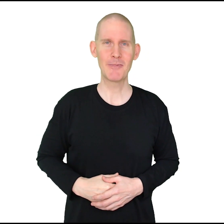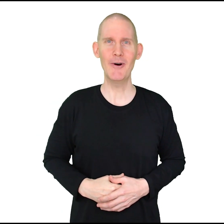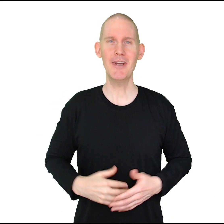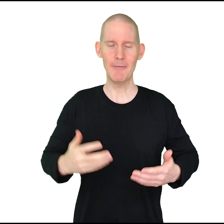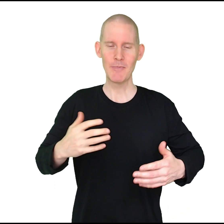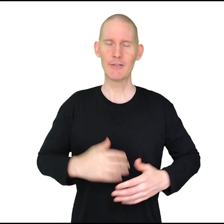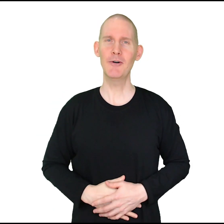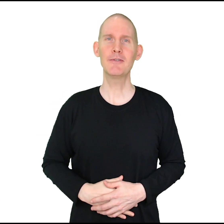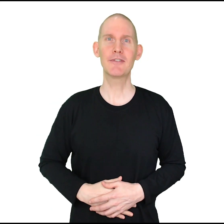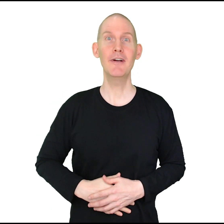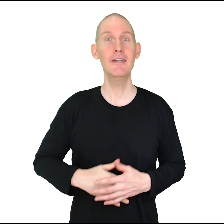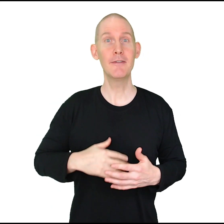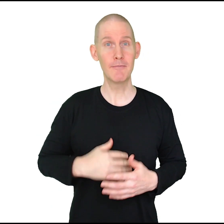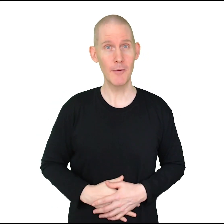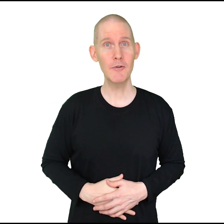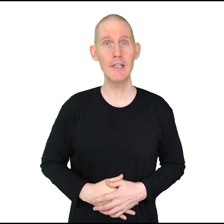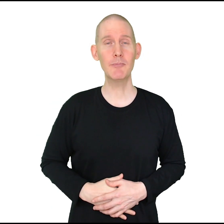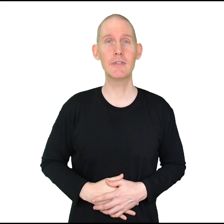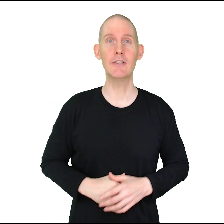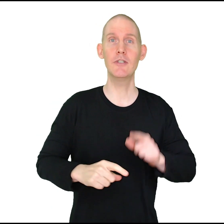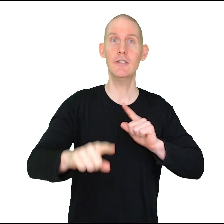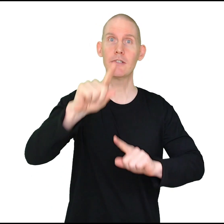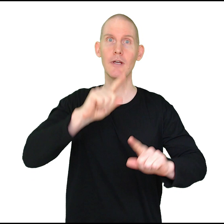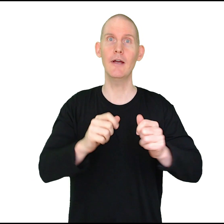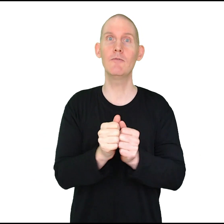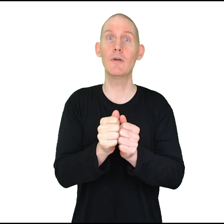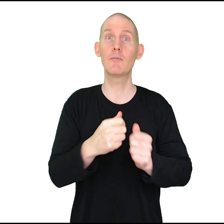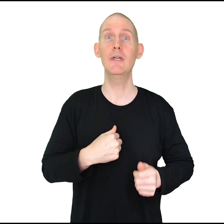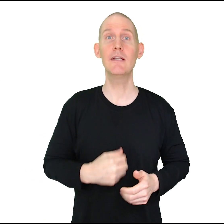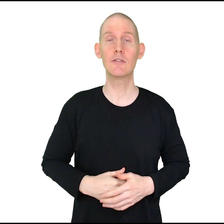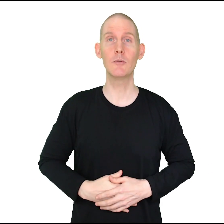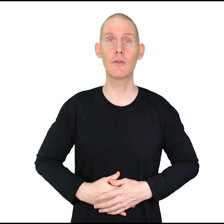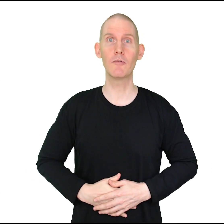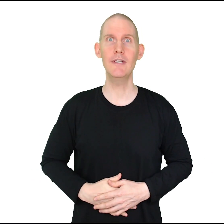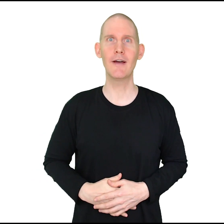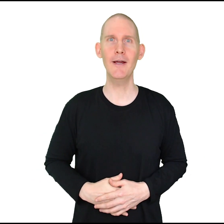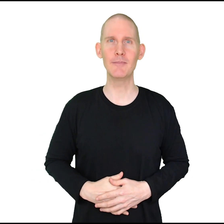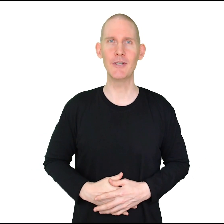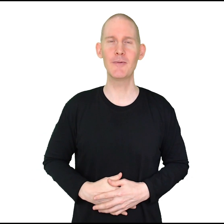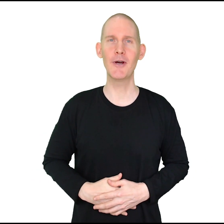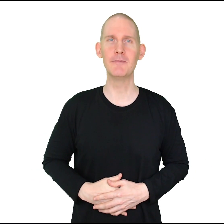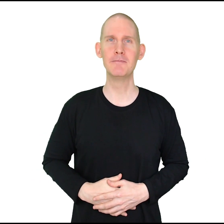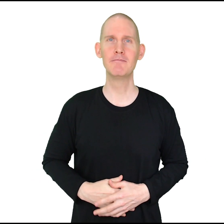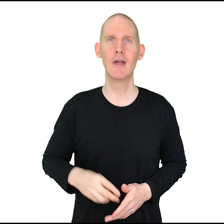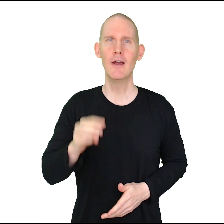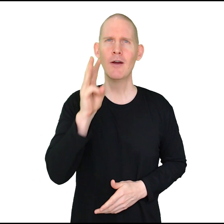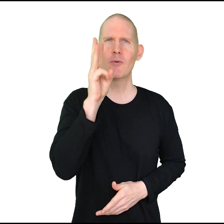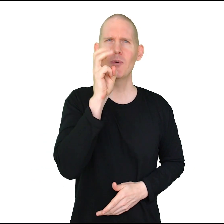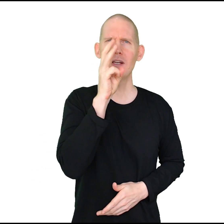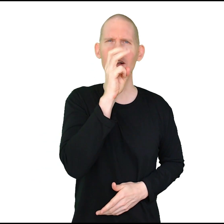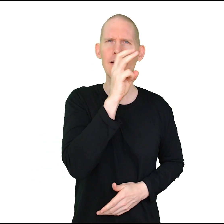Okay, so starting from the rest position, sign with me. Let's do it 3 times. Here we go. Weird.